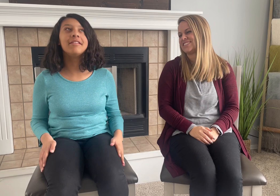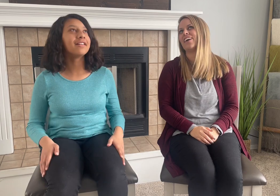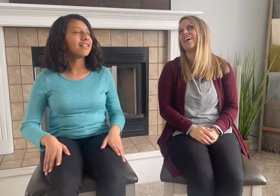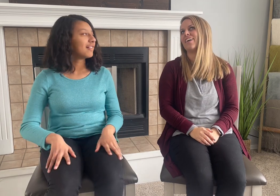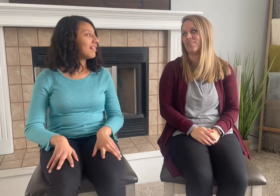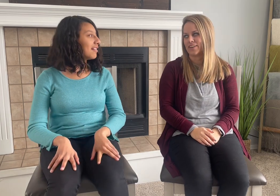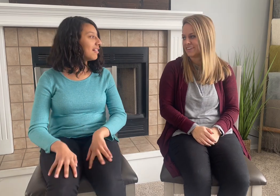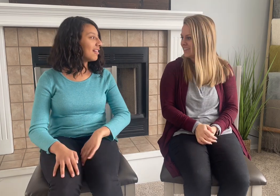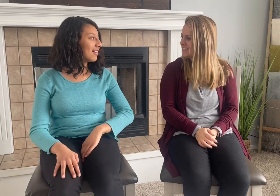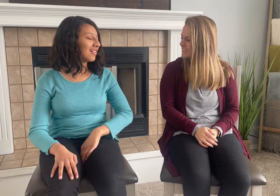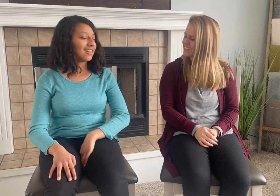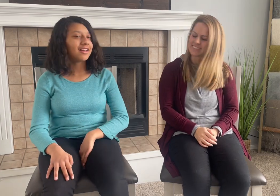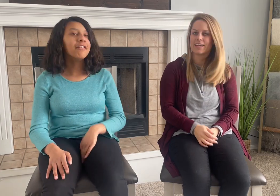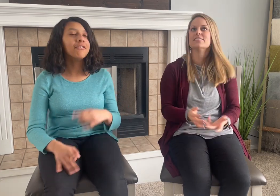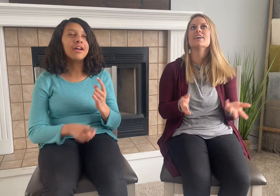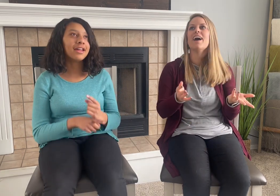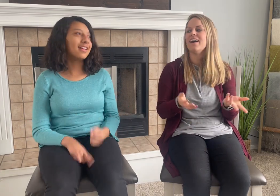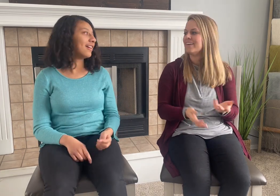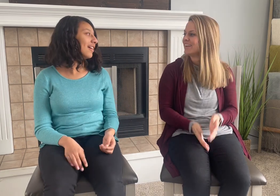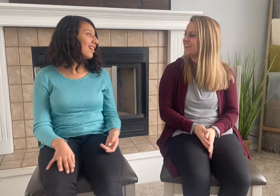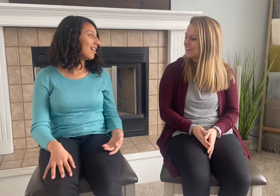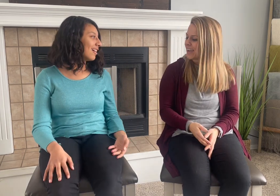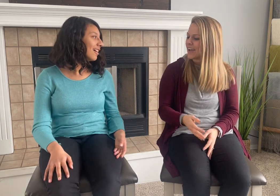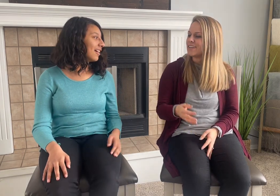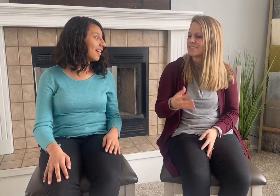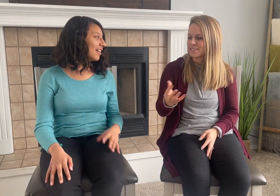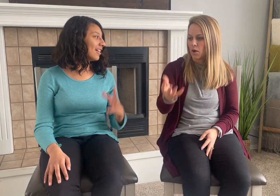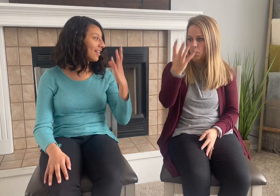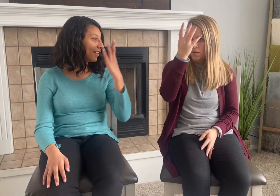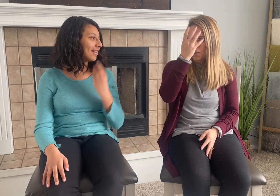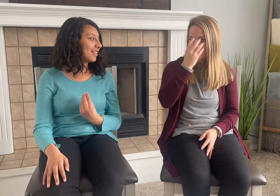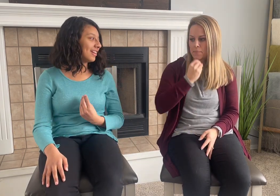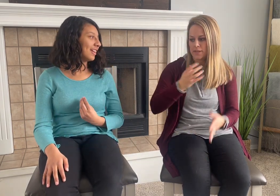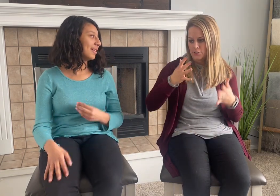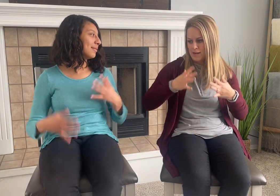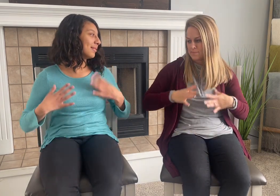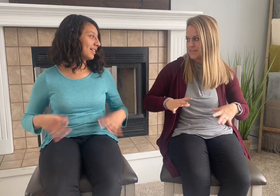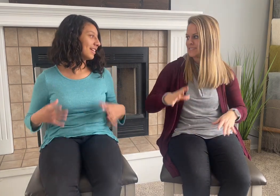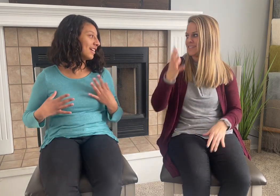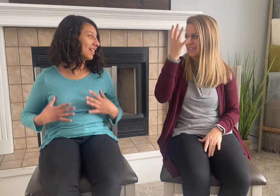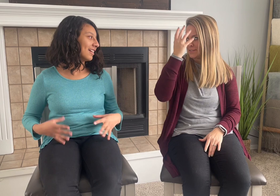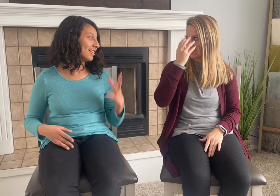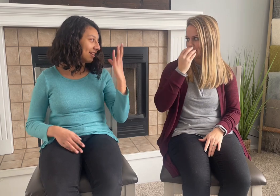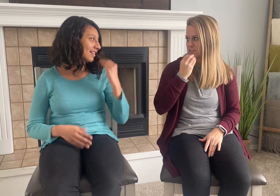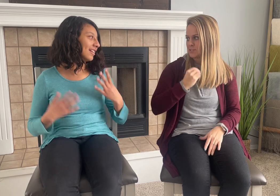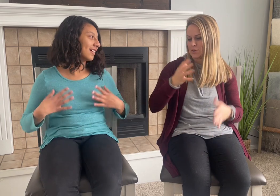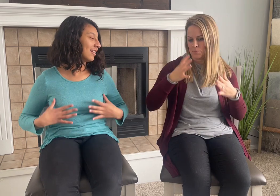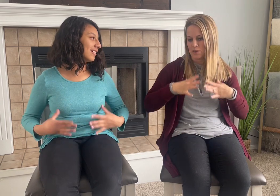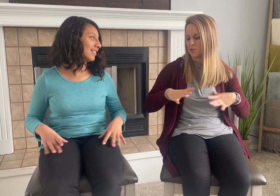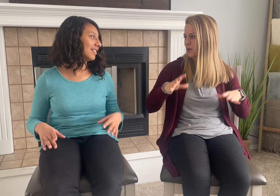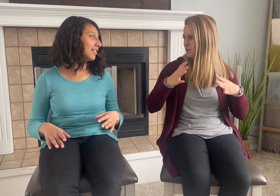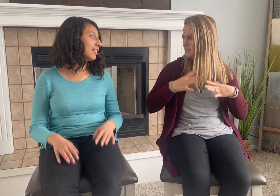Duh. Oh my goodness. She's like, duh. Yeah. So pajamas is sleeping clothes.